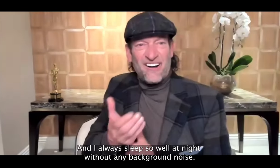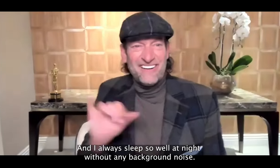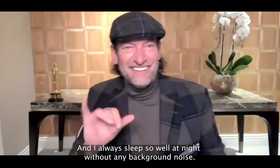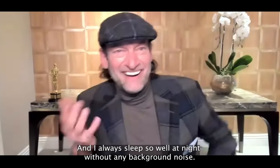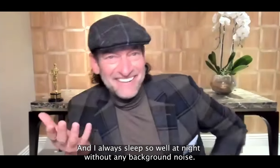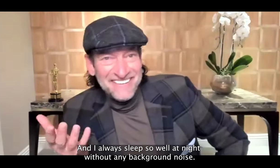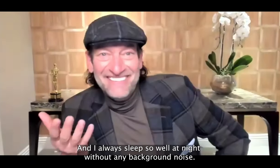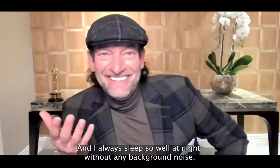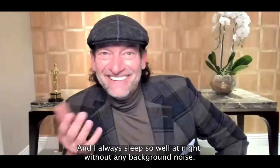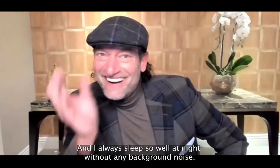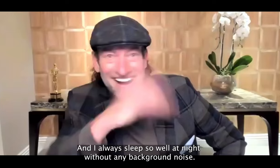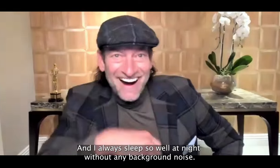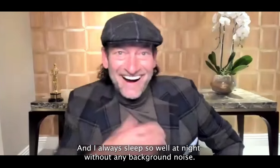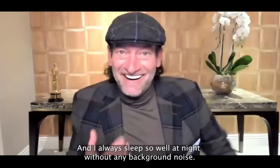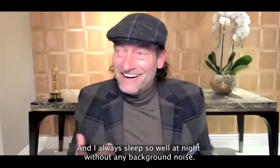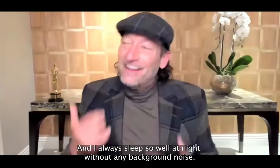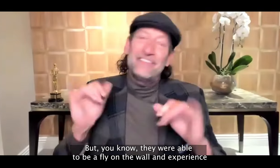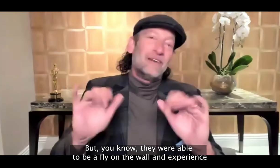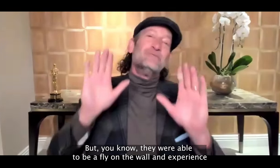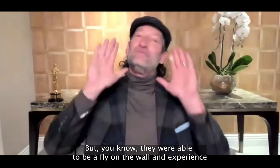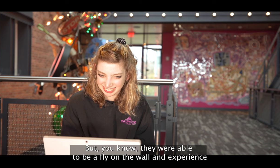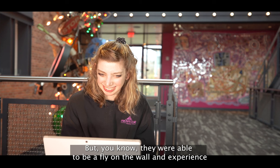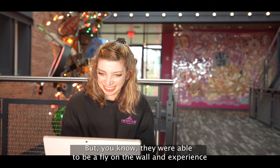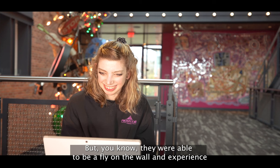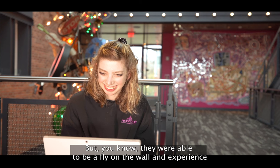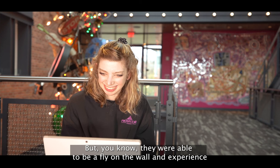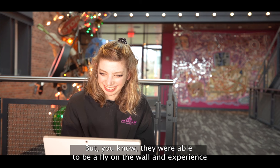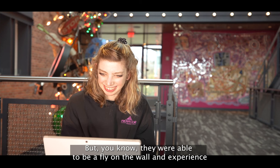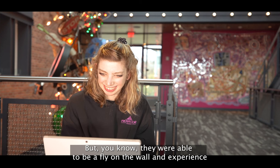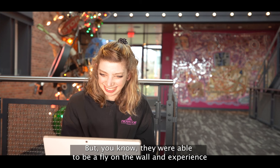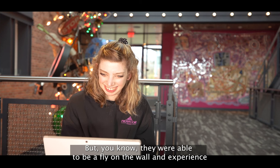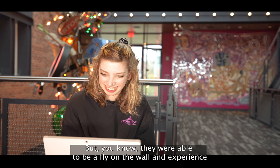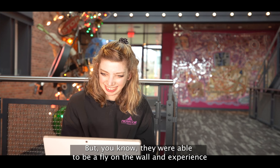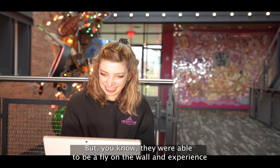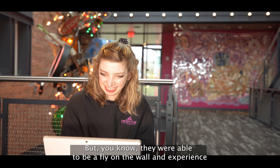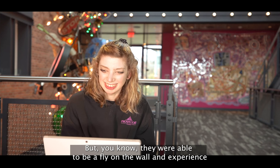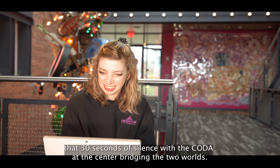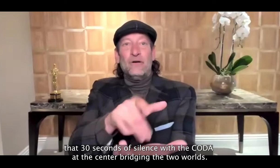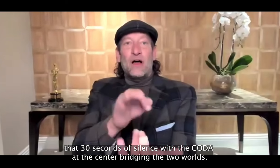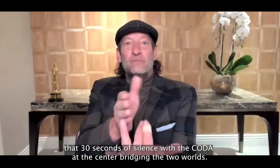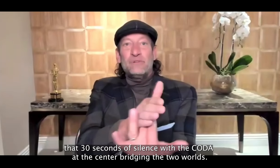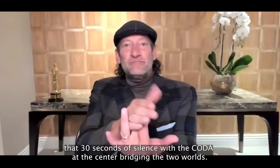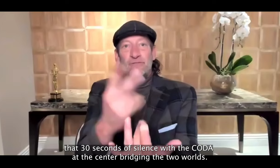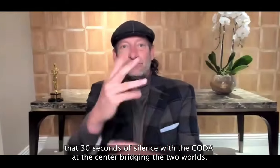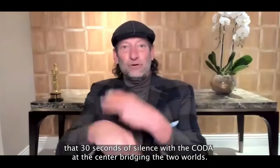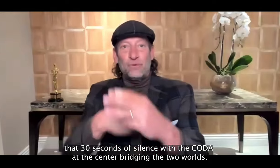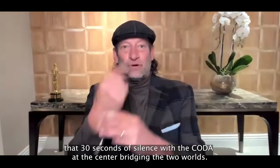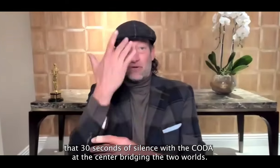sleep so well at night without any background noise. But, you know, they were able to be a fly on the wall and experience that 30 seconds of silence with